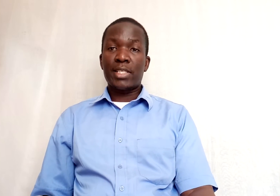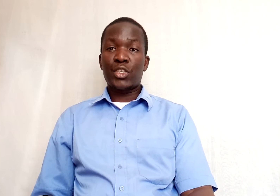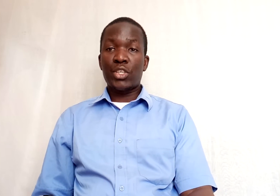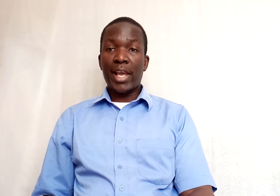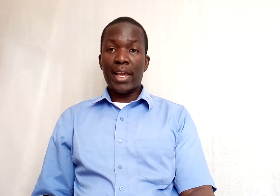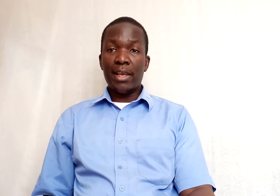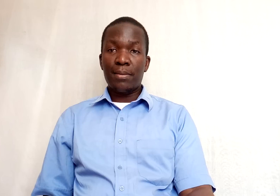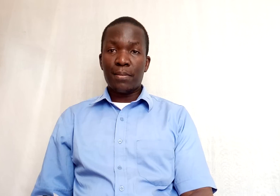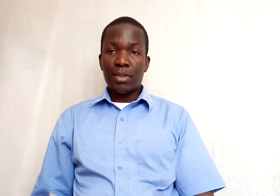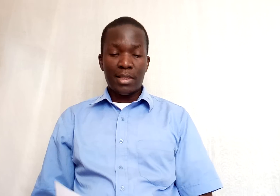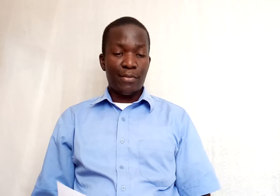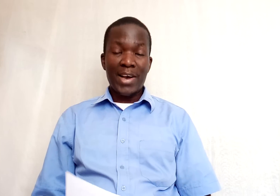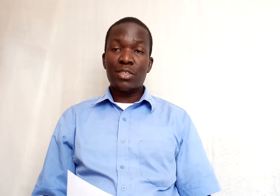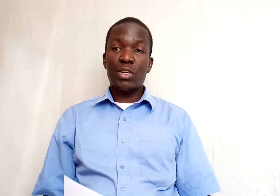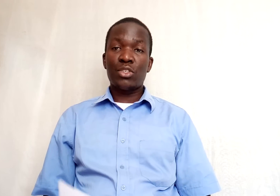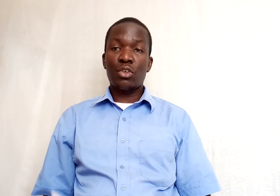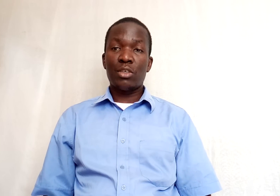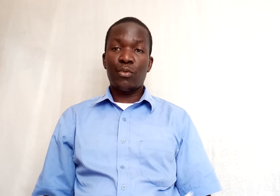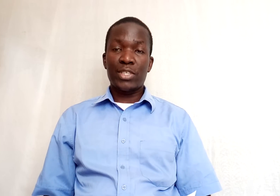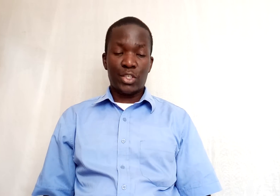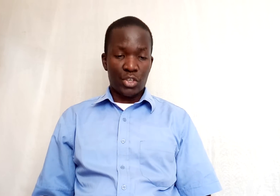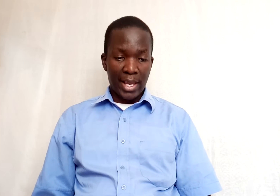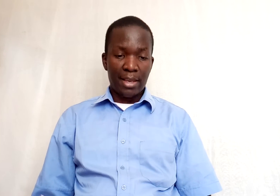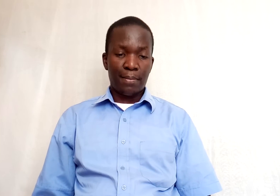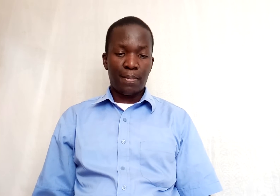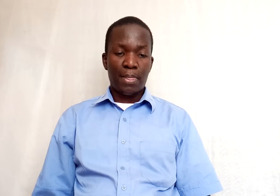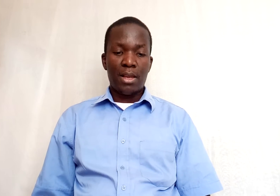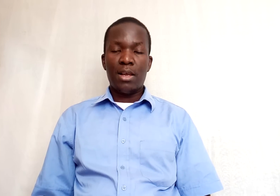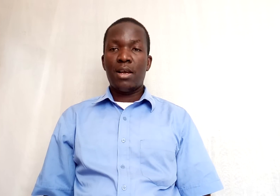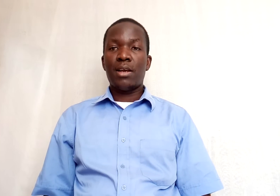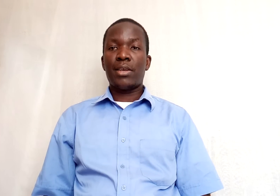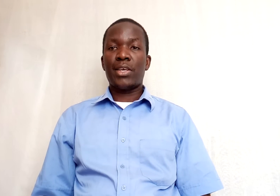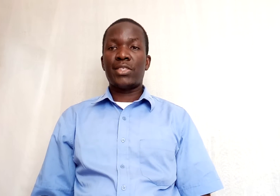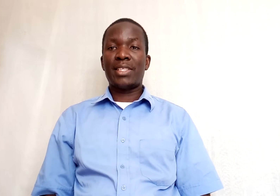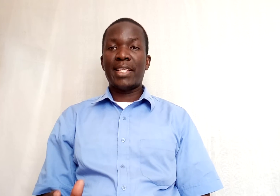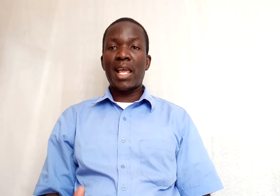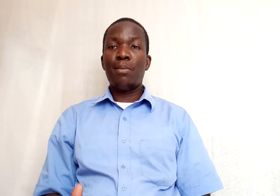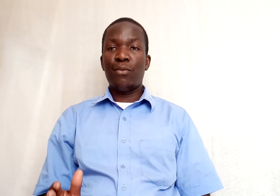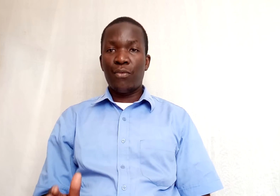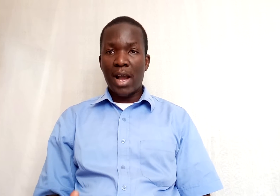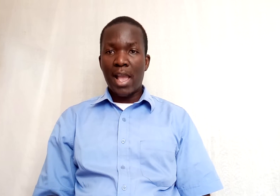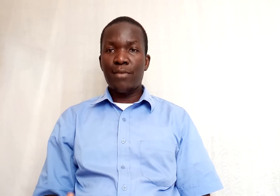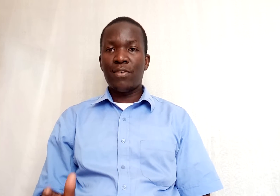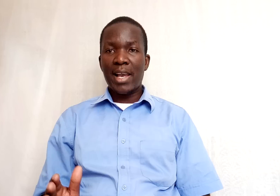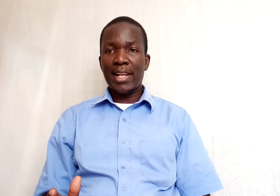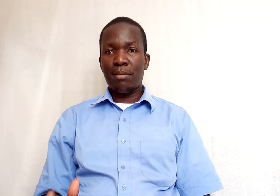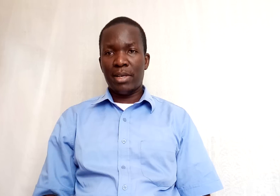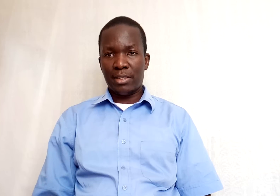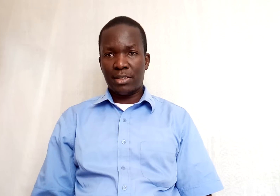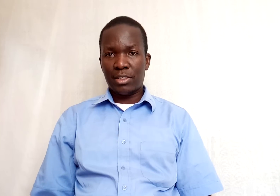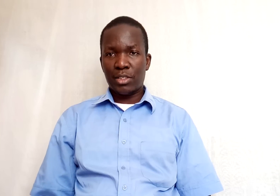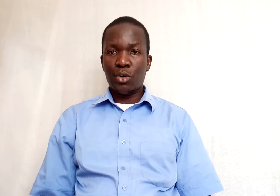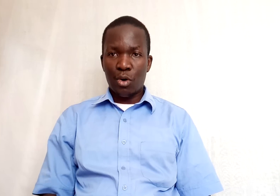section A, the first question of section A is name 5 elements of